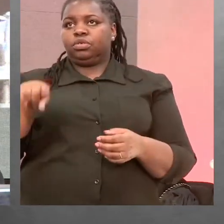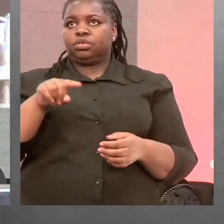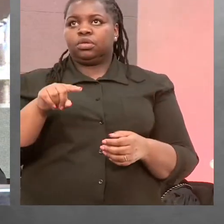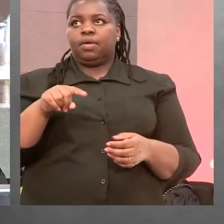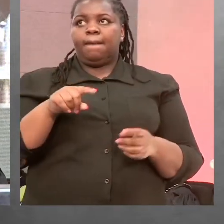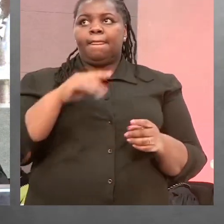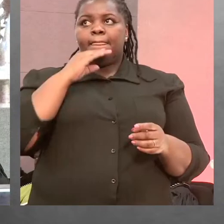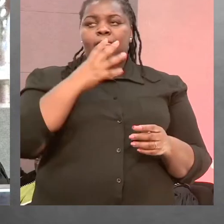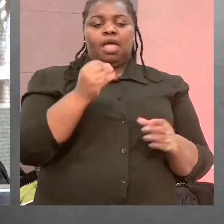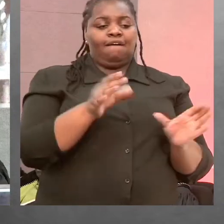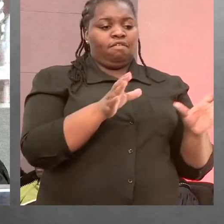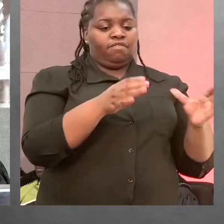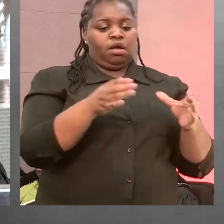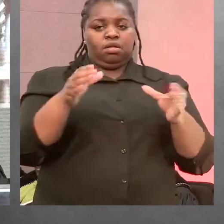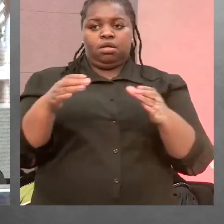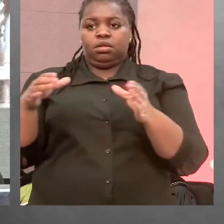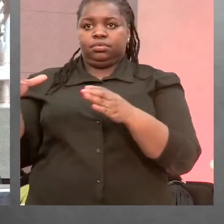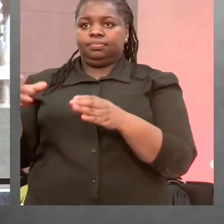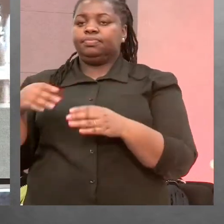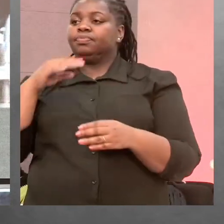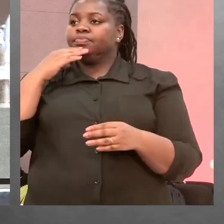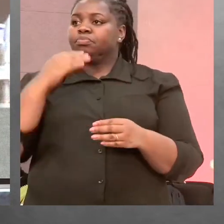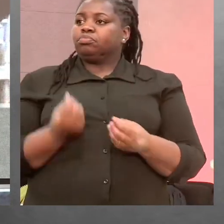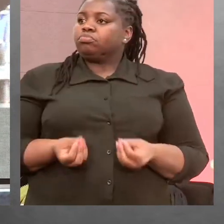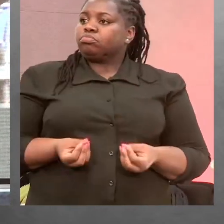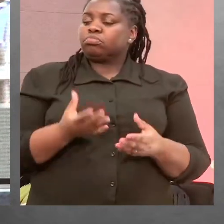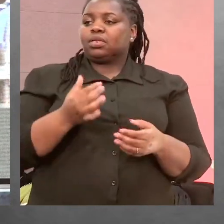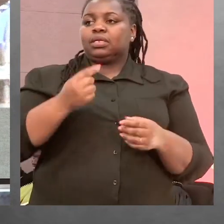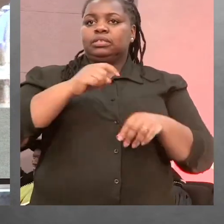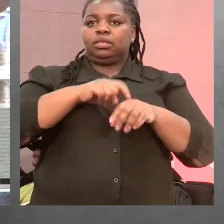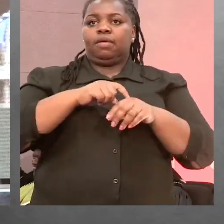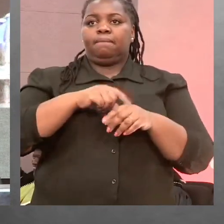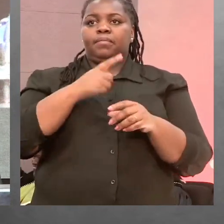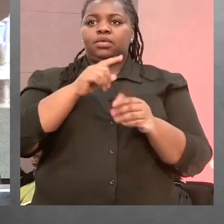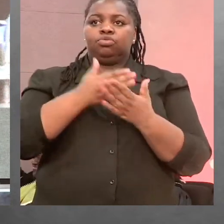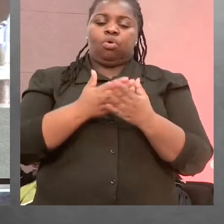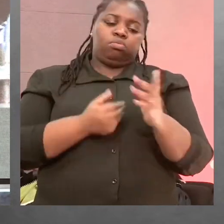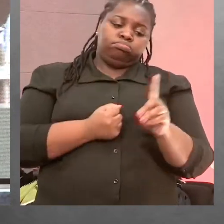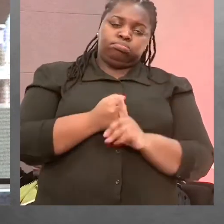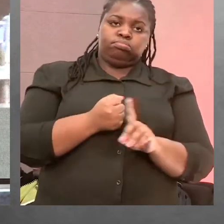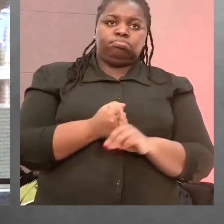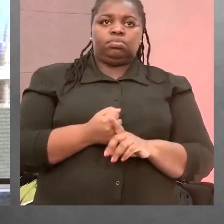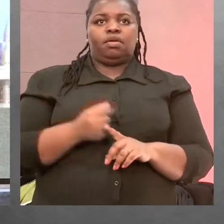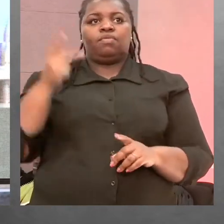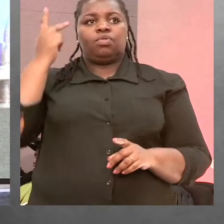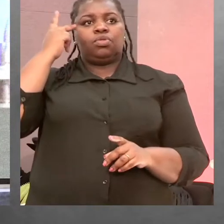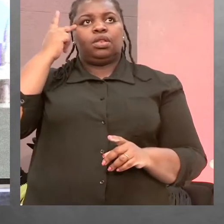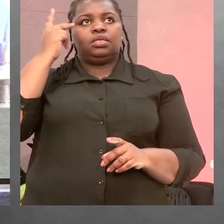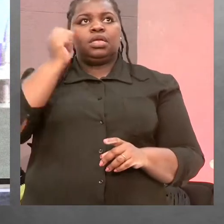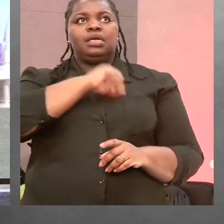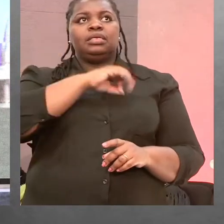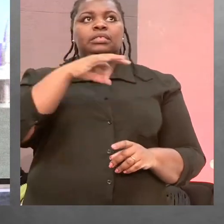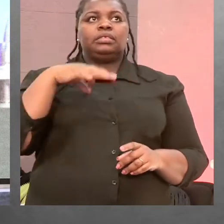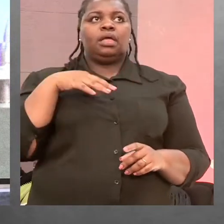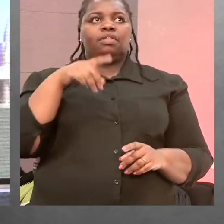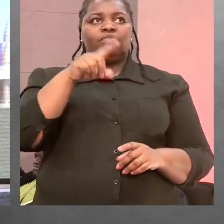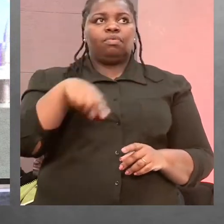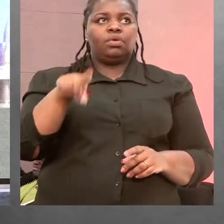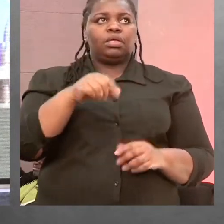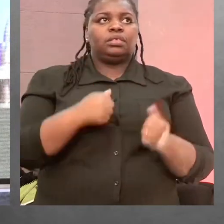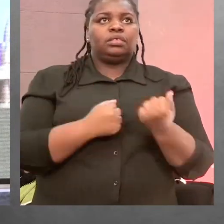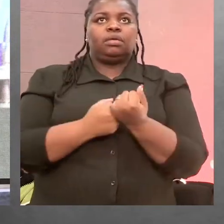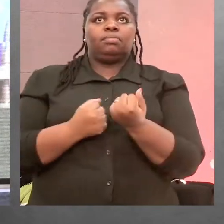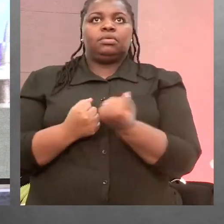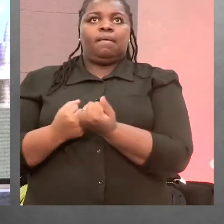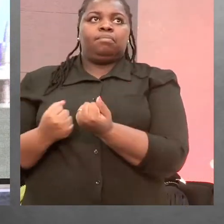Faculties who dedicate themselves to the pursuit of knowledge, staff who tirelessly support the